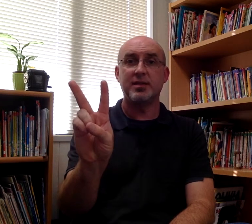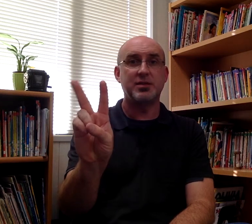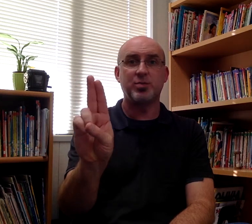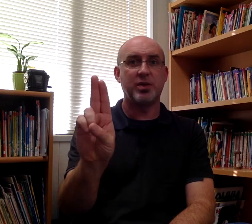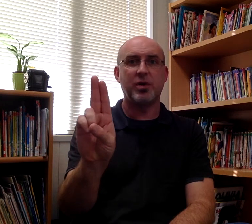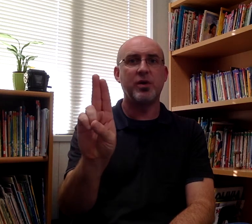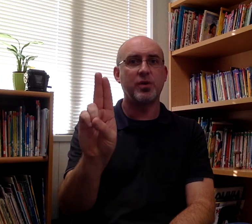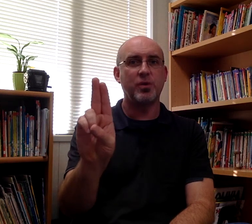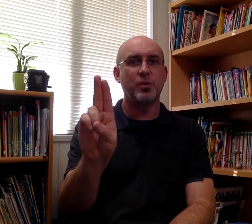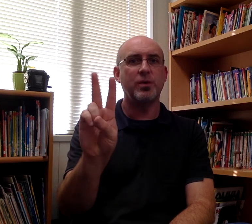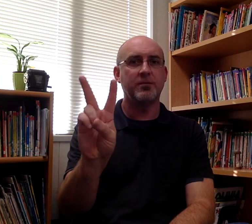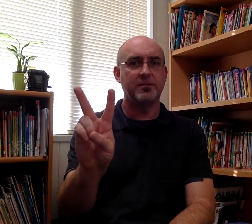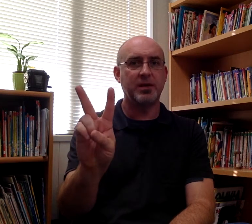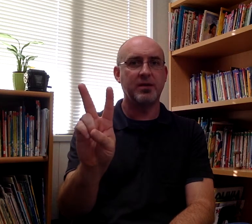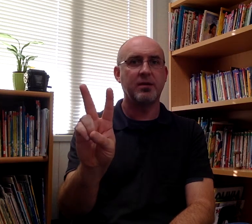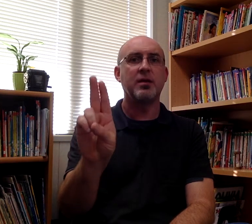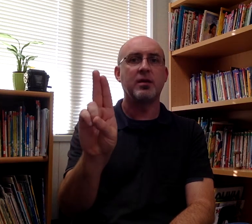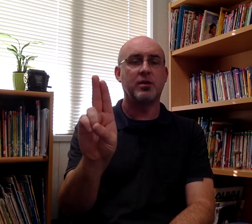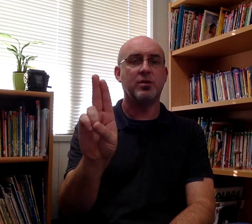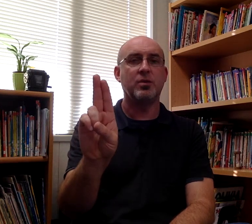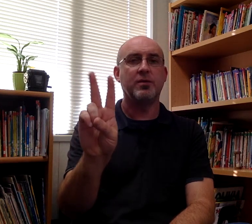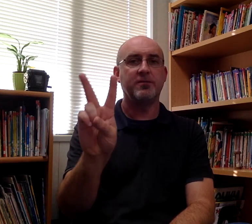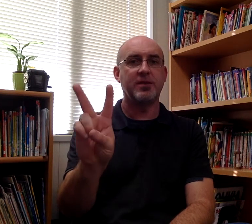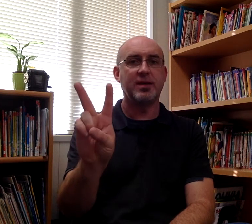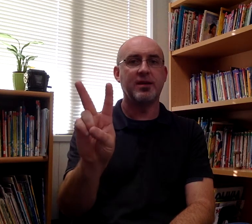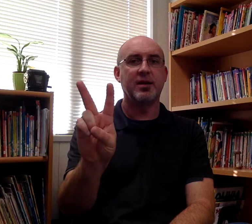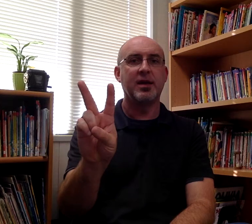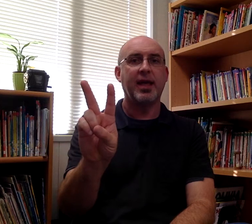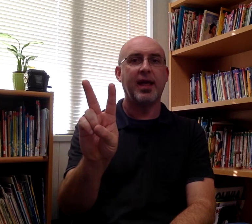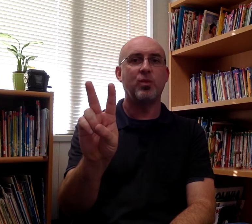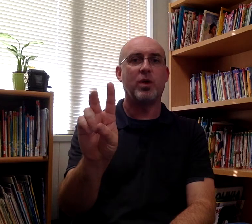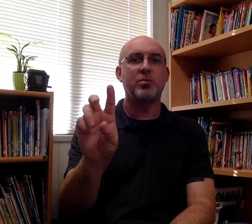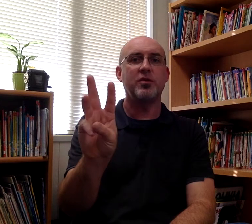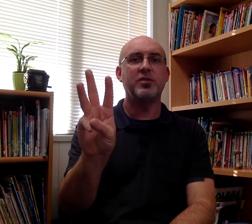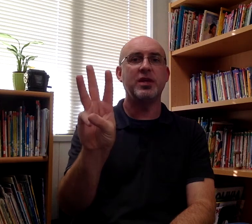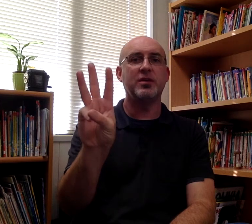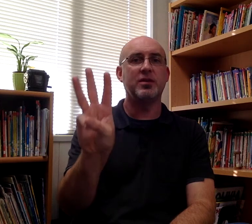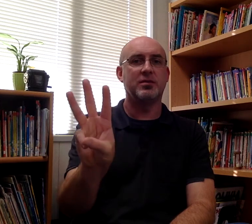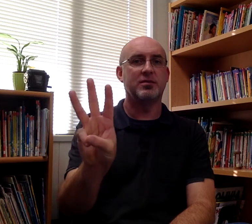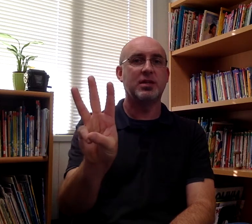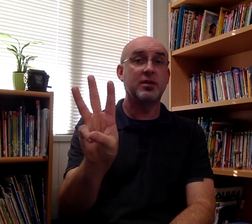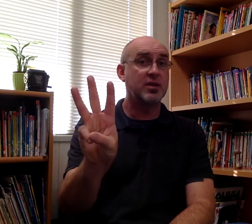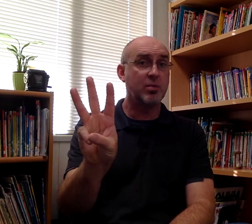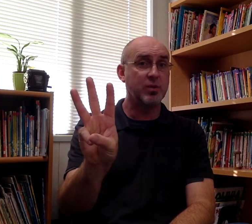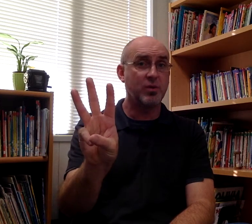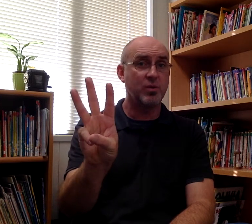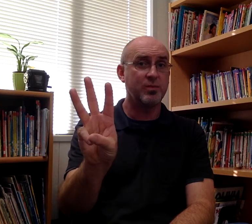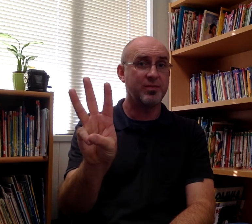just spread apart. U, V, U, V. Add one more finger and you have W.